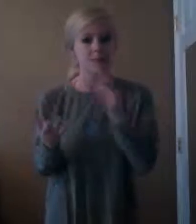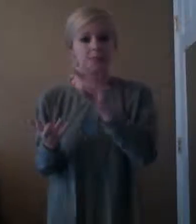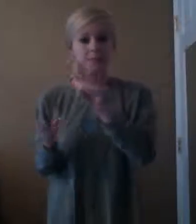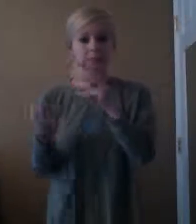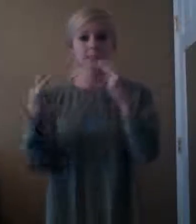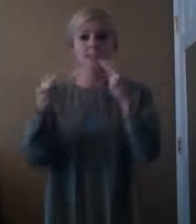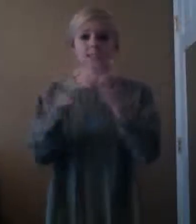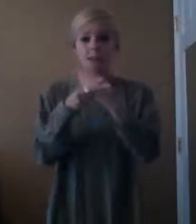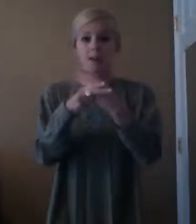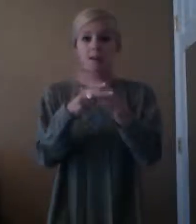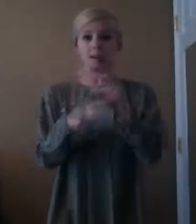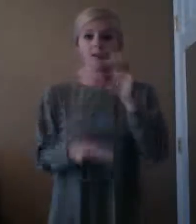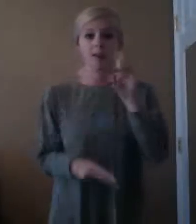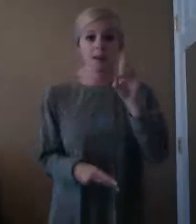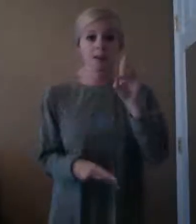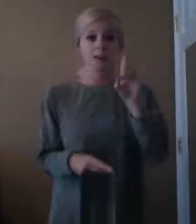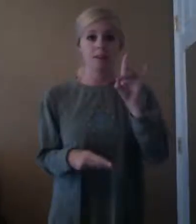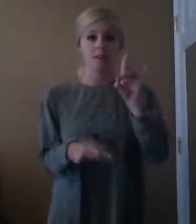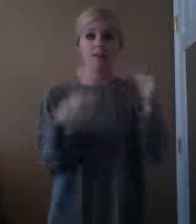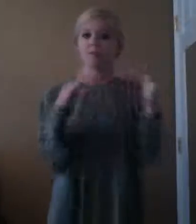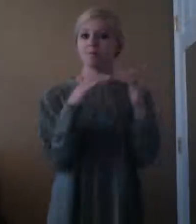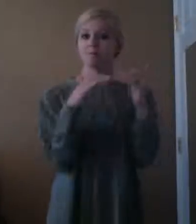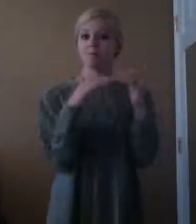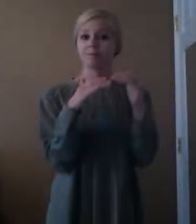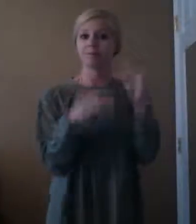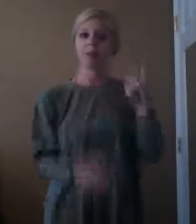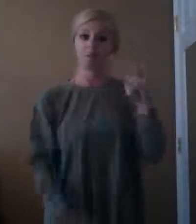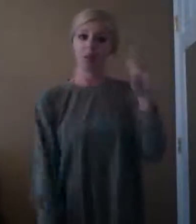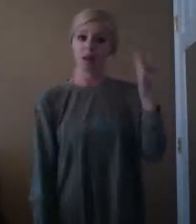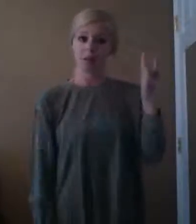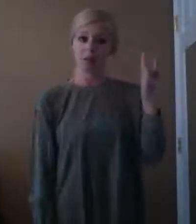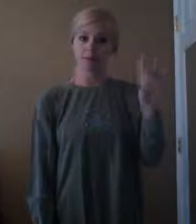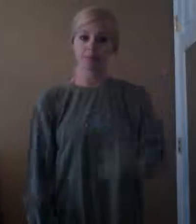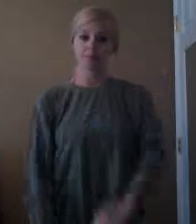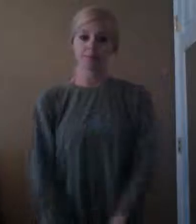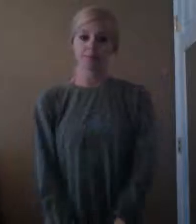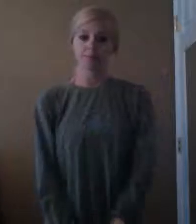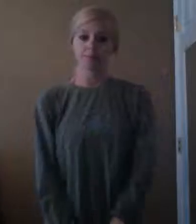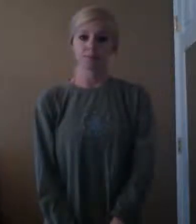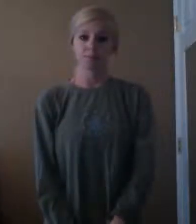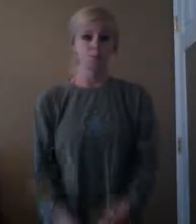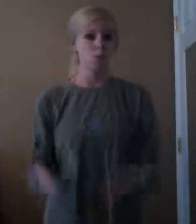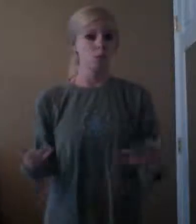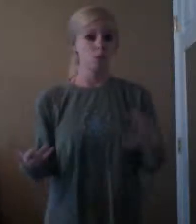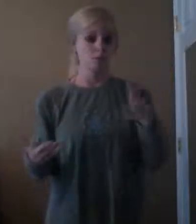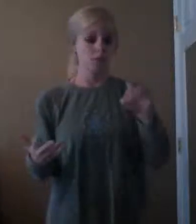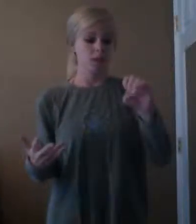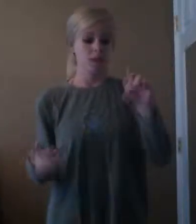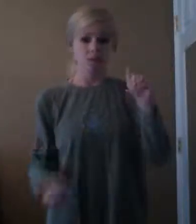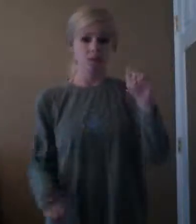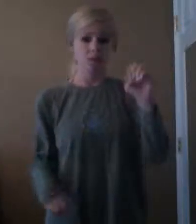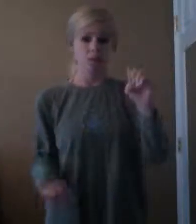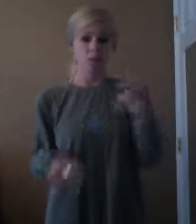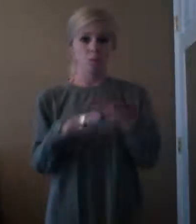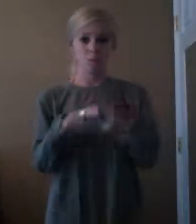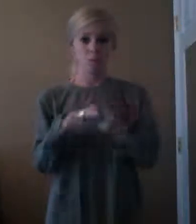8 is 48. So Pete weighs 48